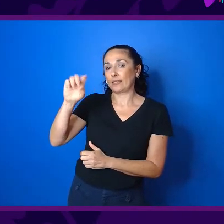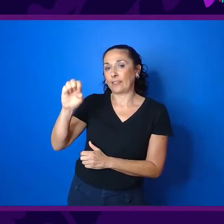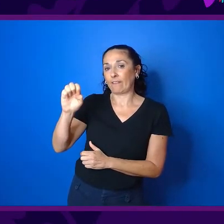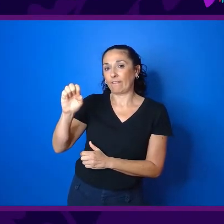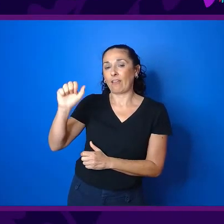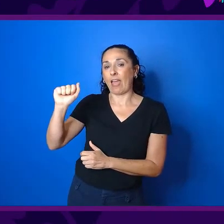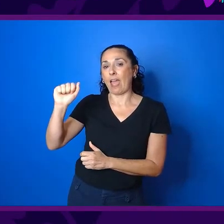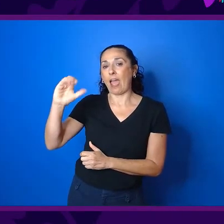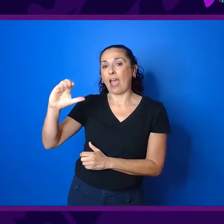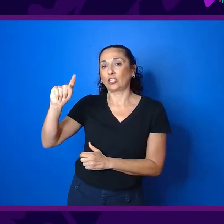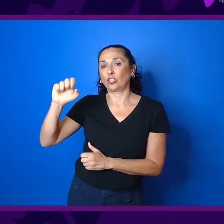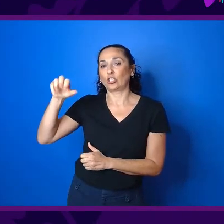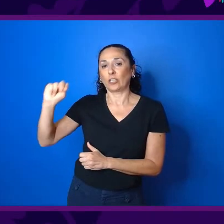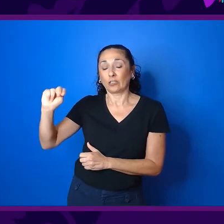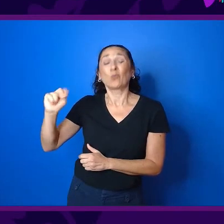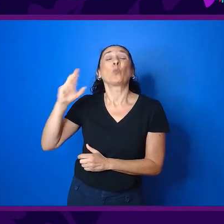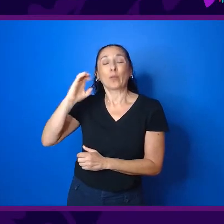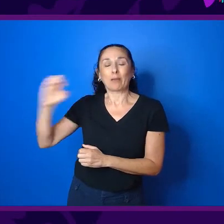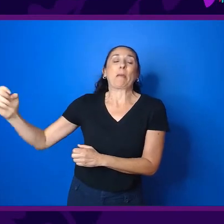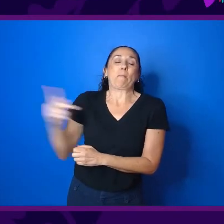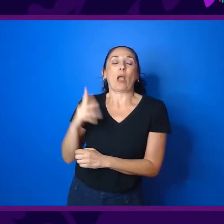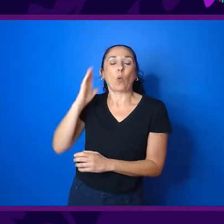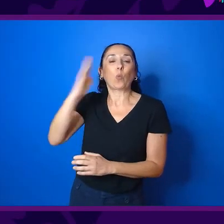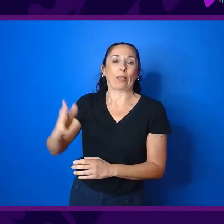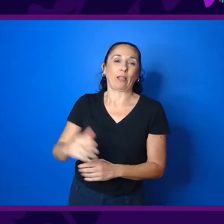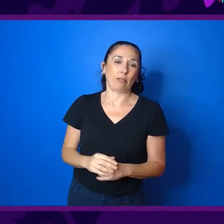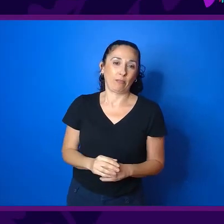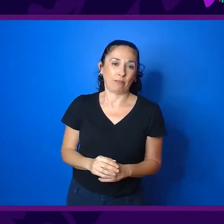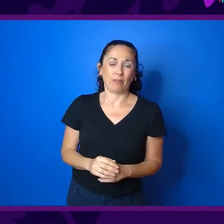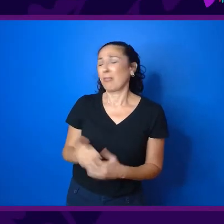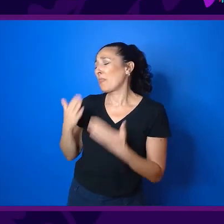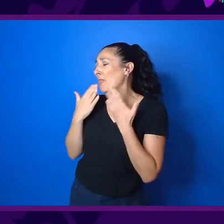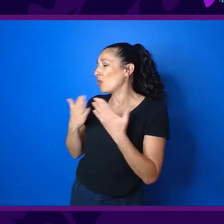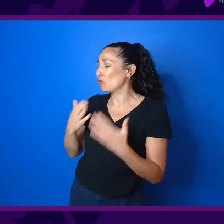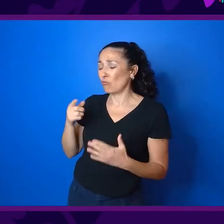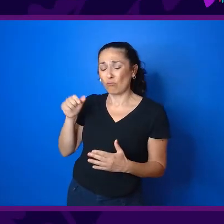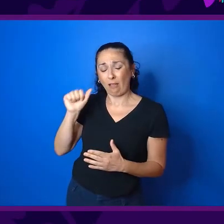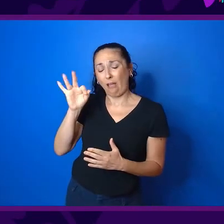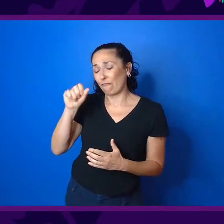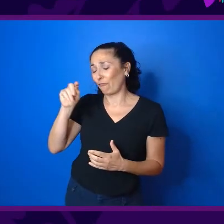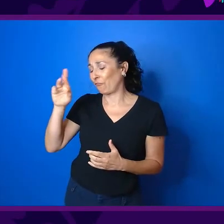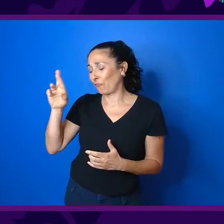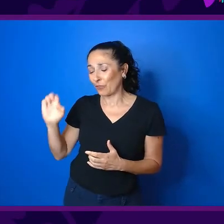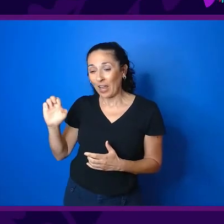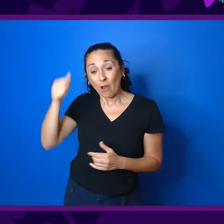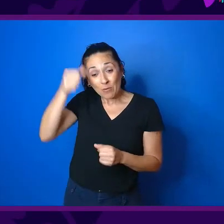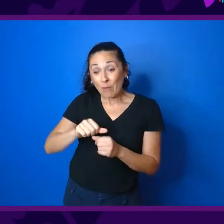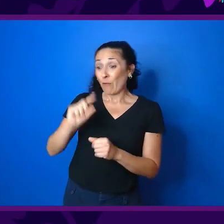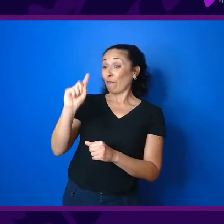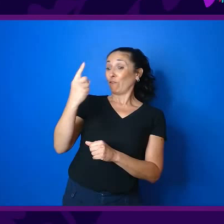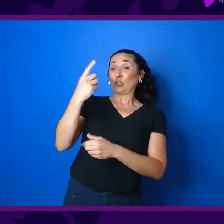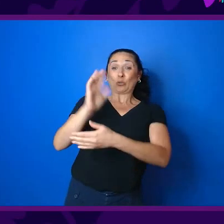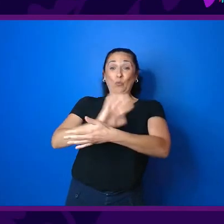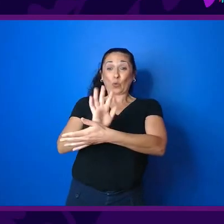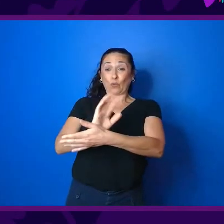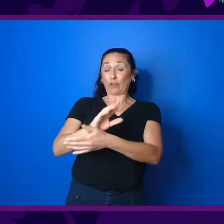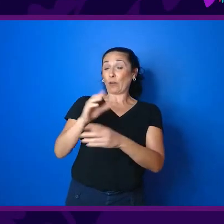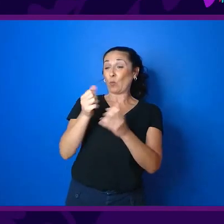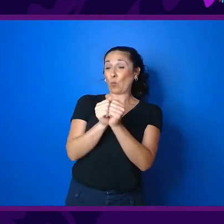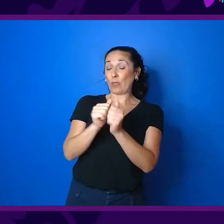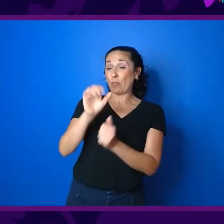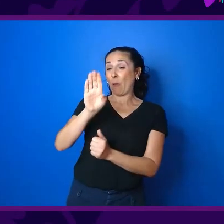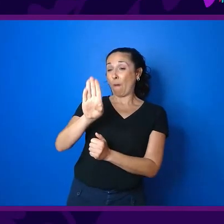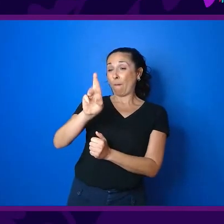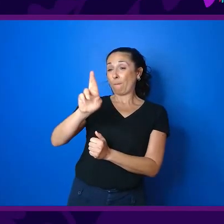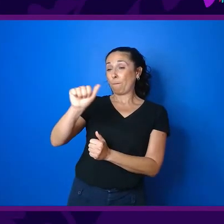And thank you for always being there. With the Brat Brothers, I remember the first movie that they made, that you were there promoting that and helped them make